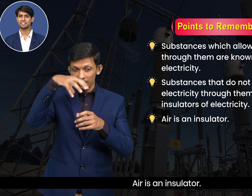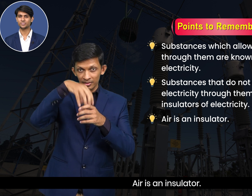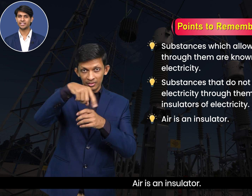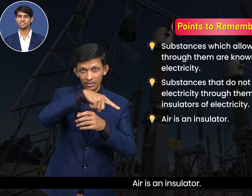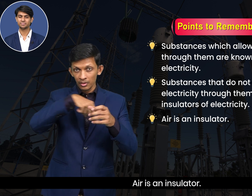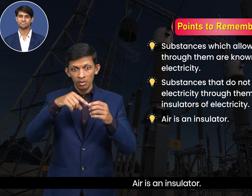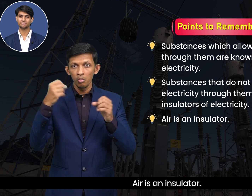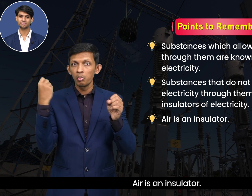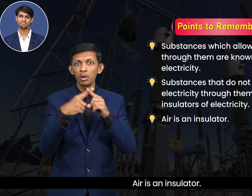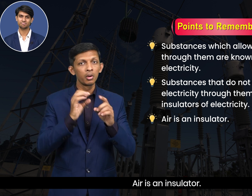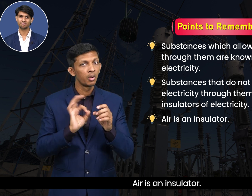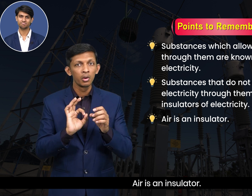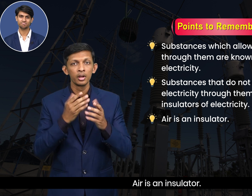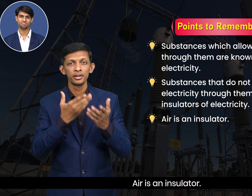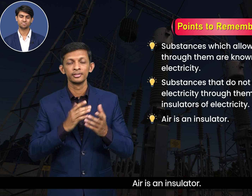Air is an insulator.